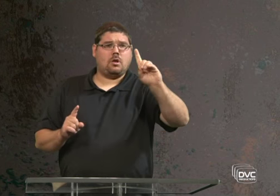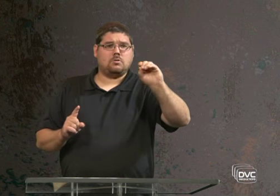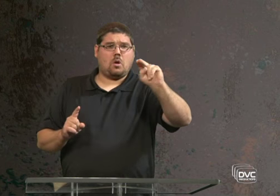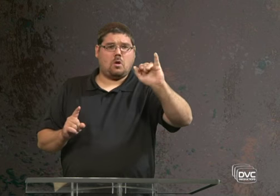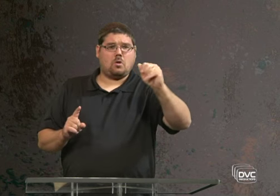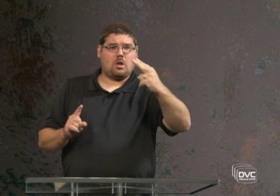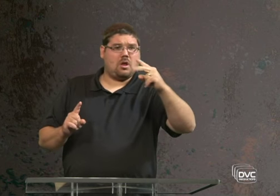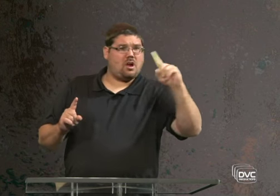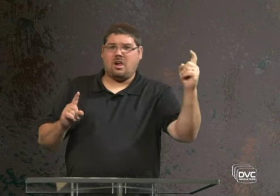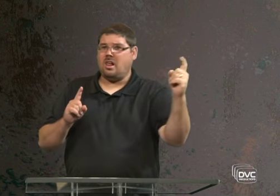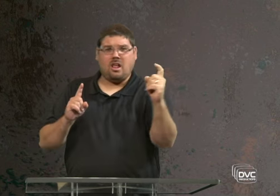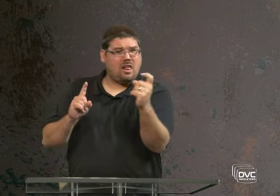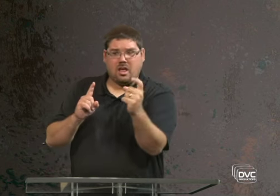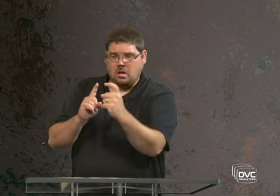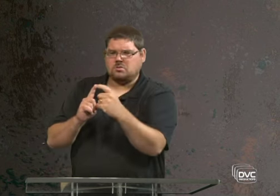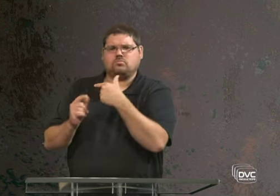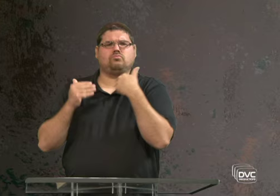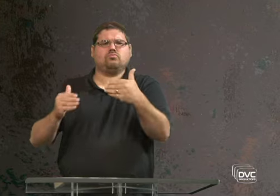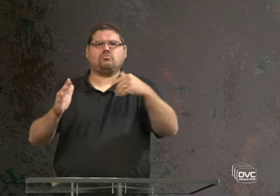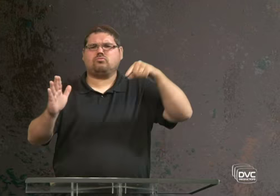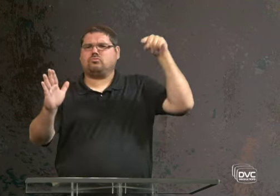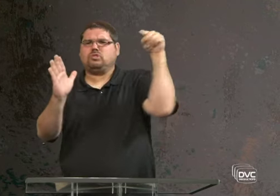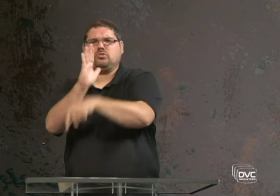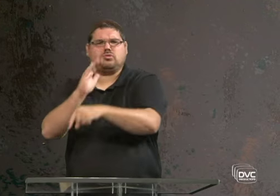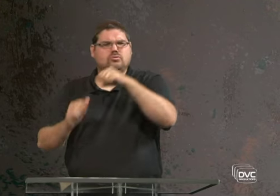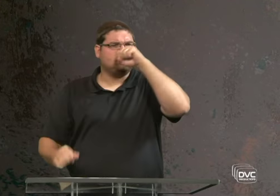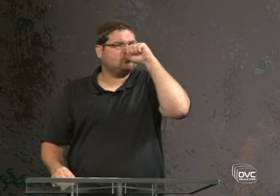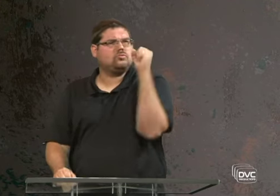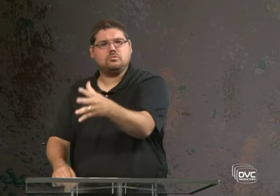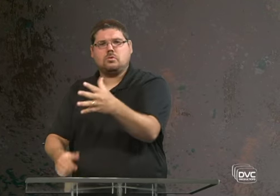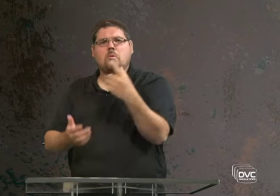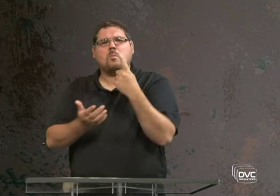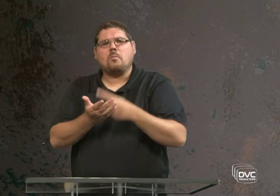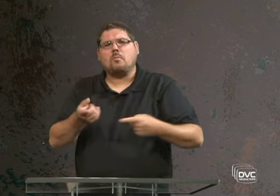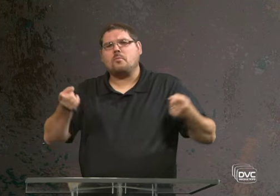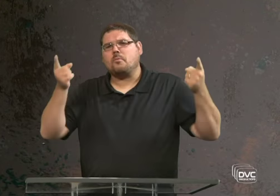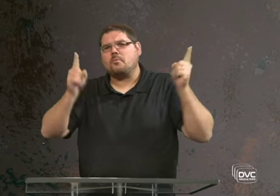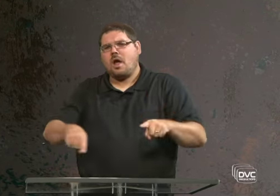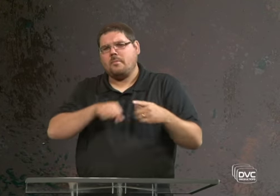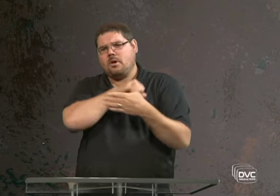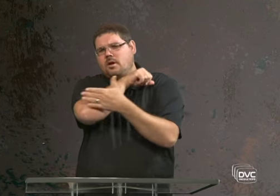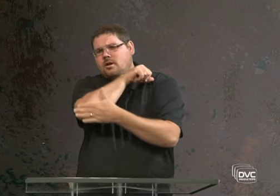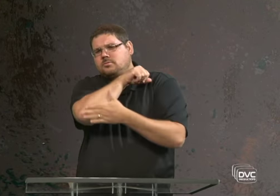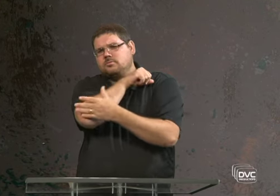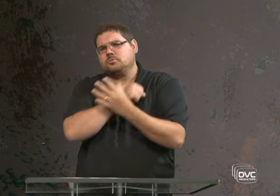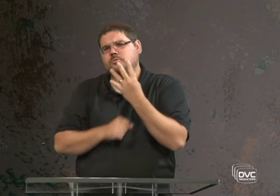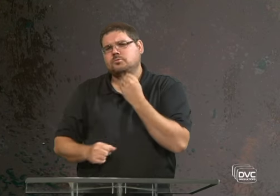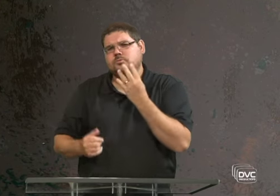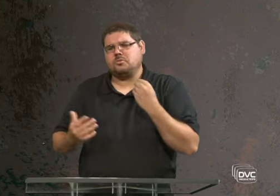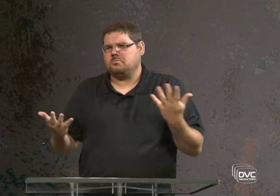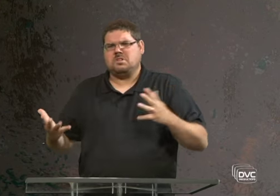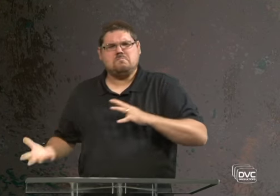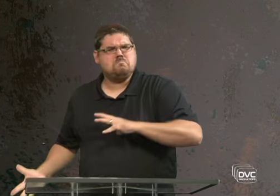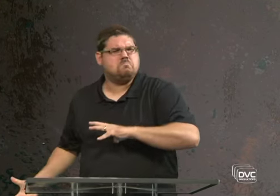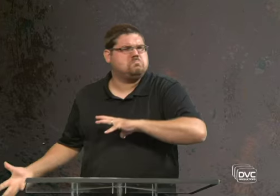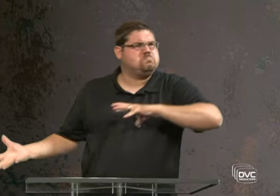Now, what had happened if Adonijah had come and Solomon just out of revenge killed him?